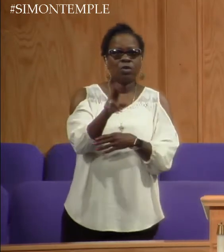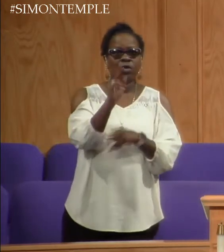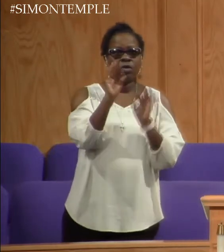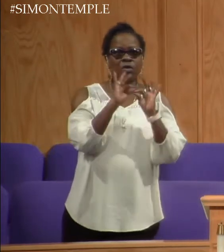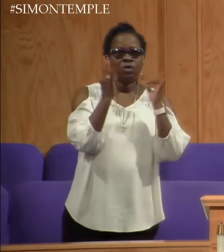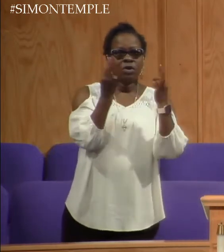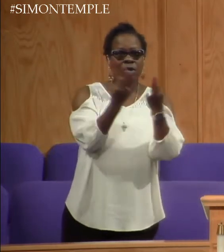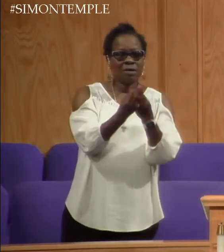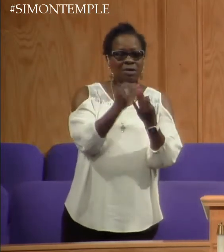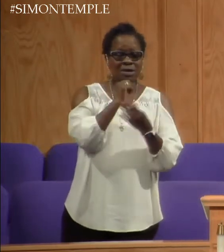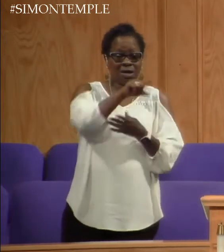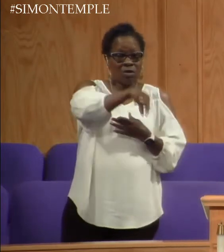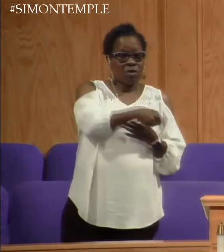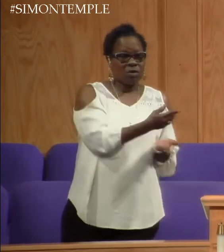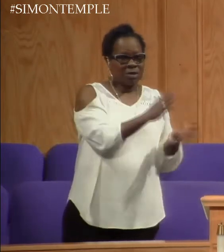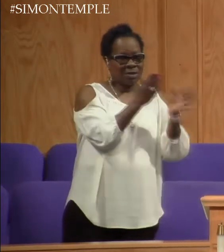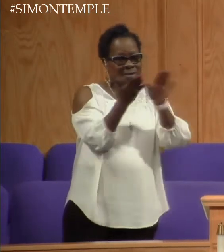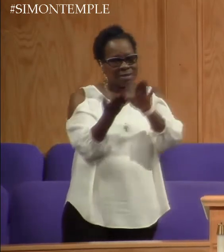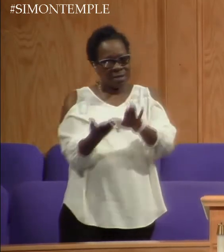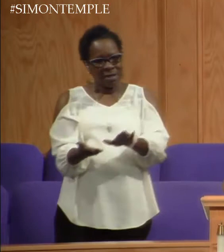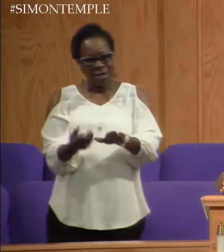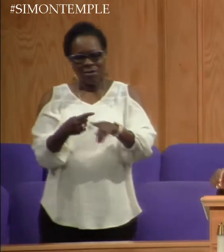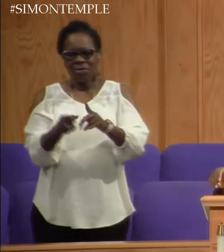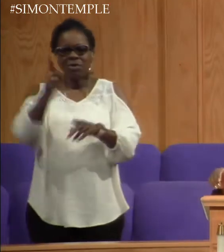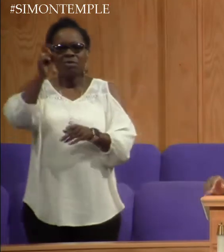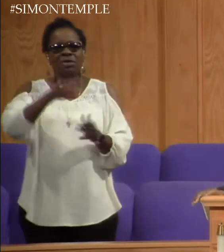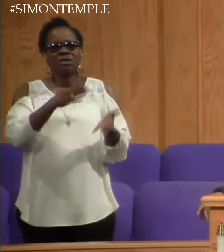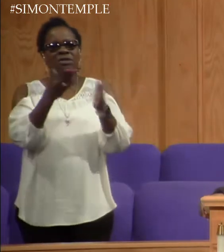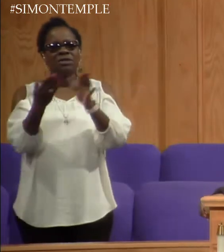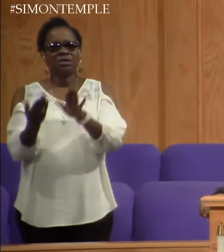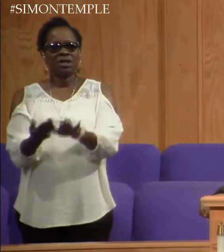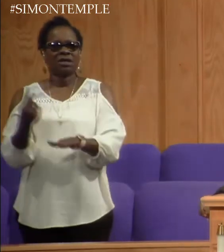members not just dying, but having to die alone.